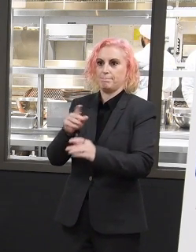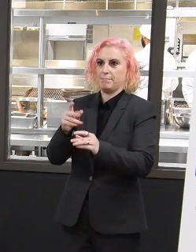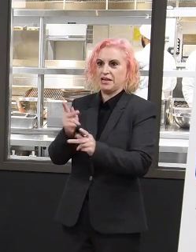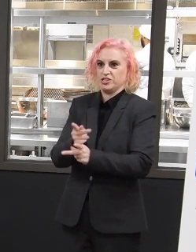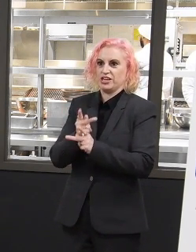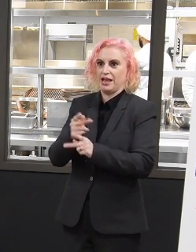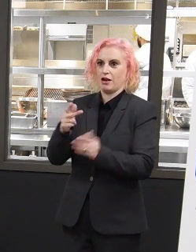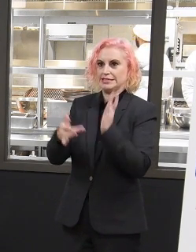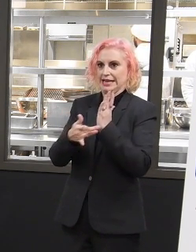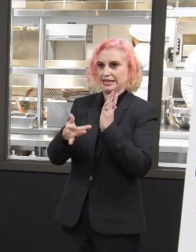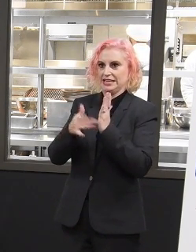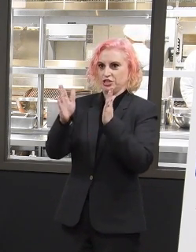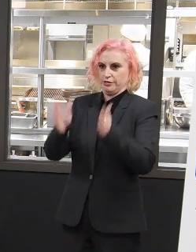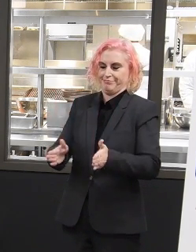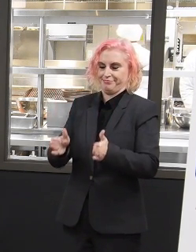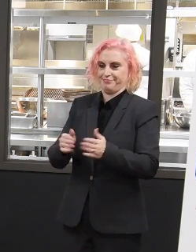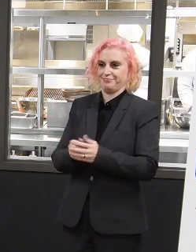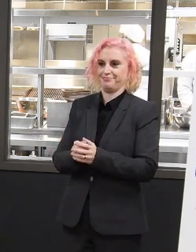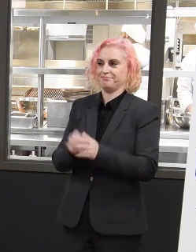I started.